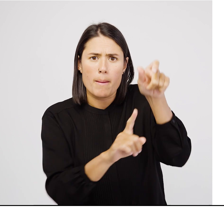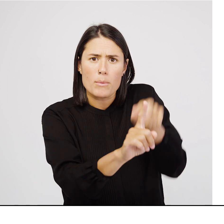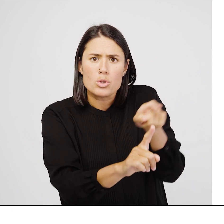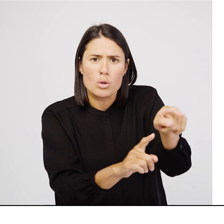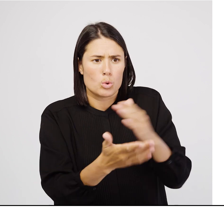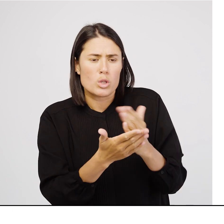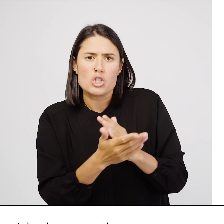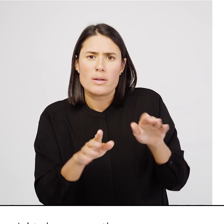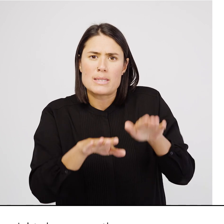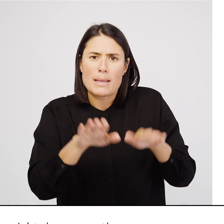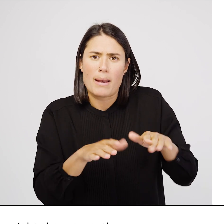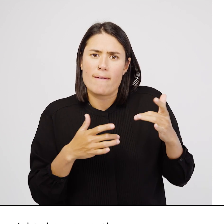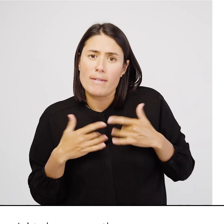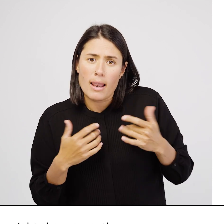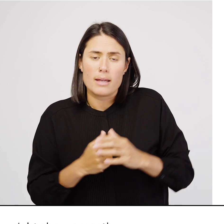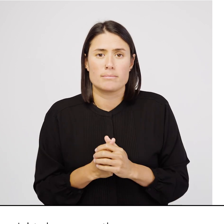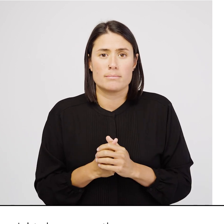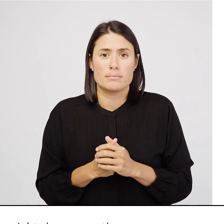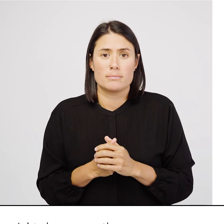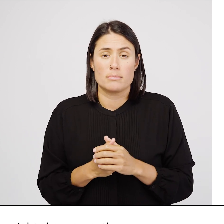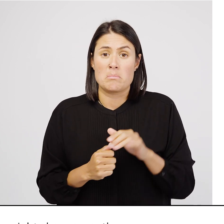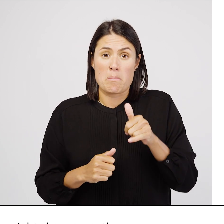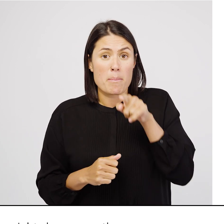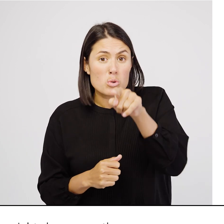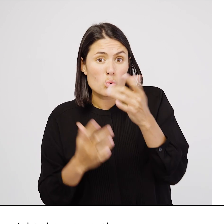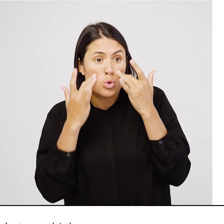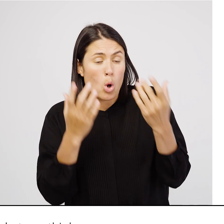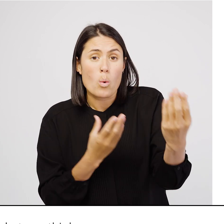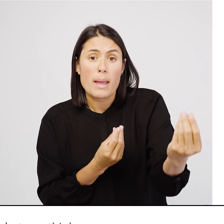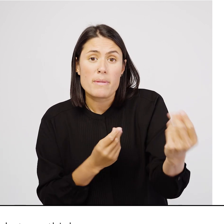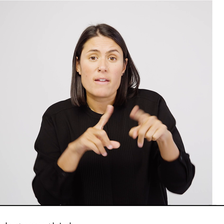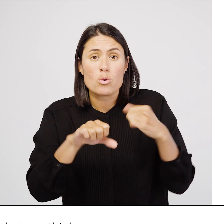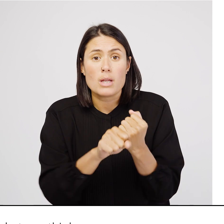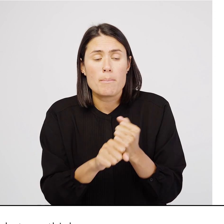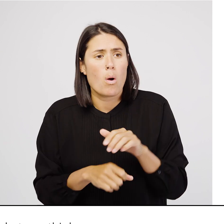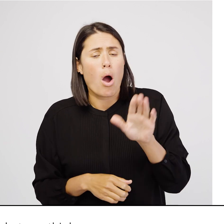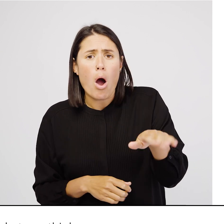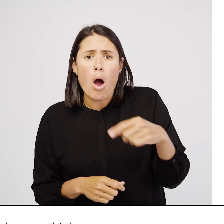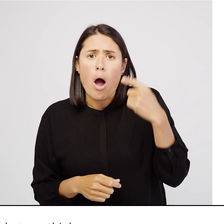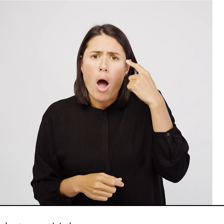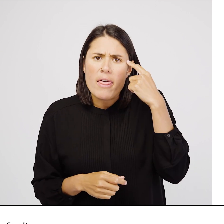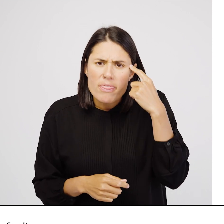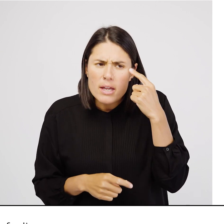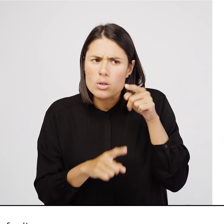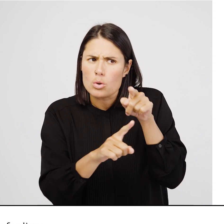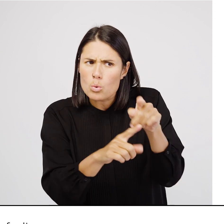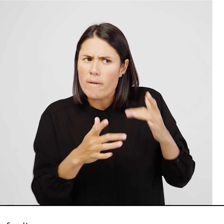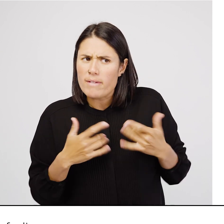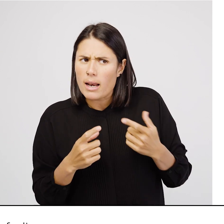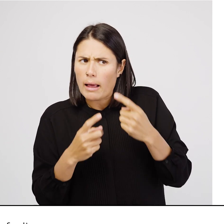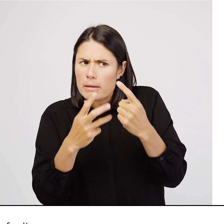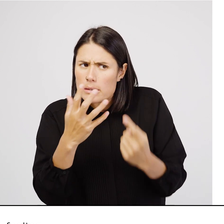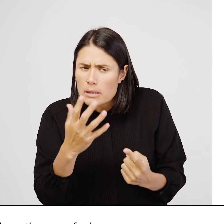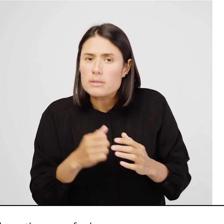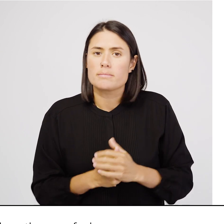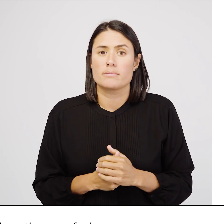person. As a peer supporter, you might show empathy by mentioning what you think the peer is